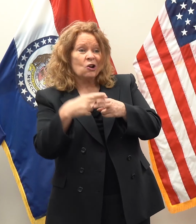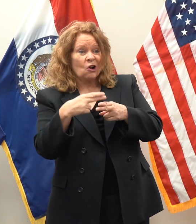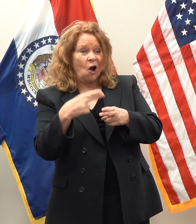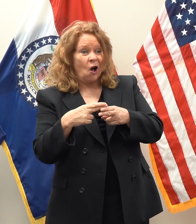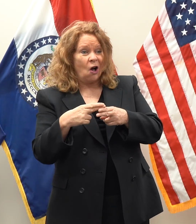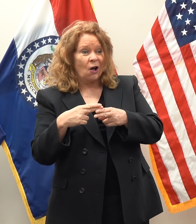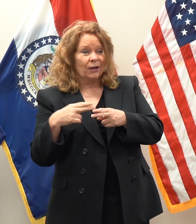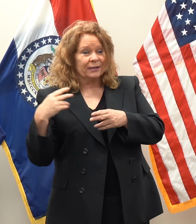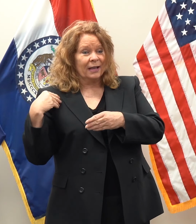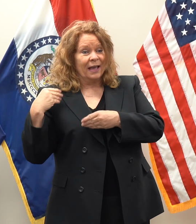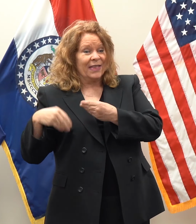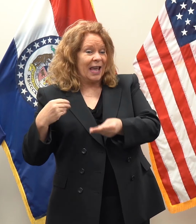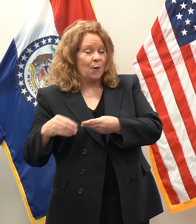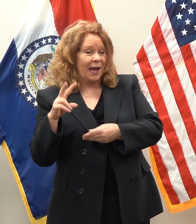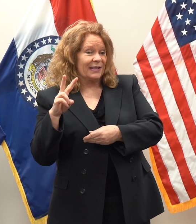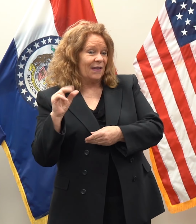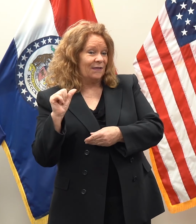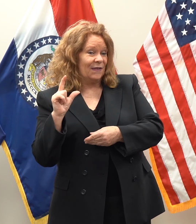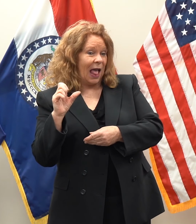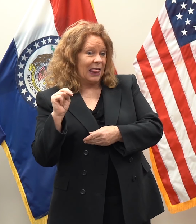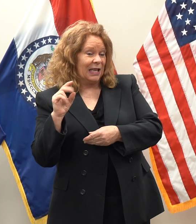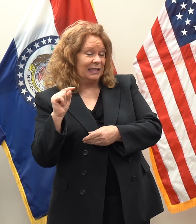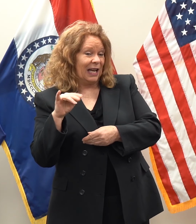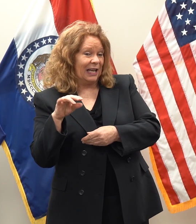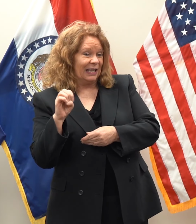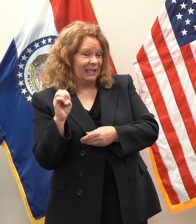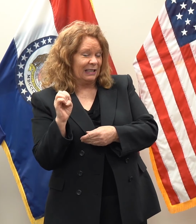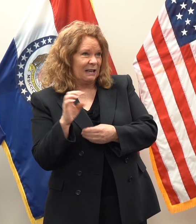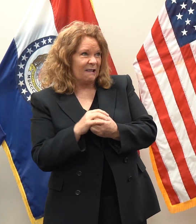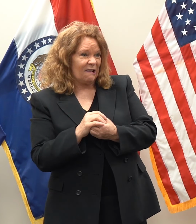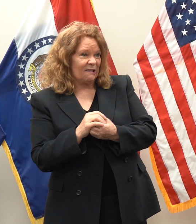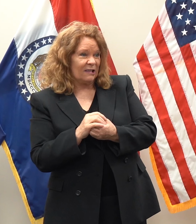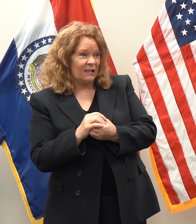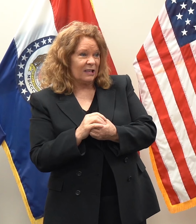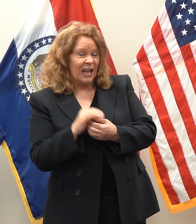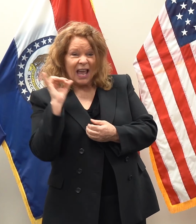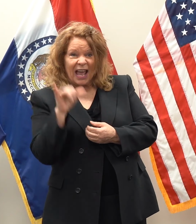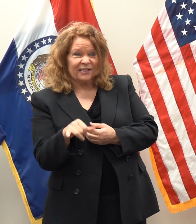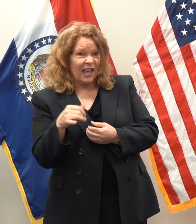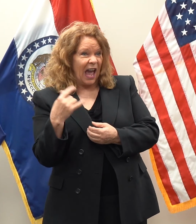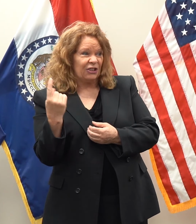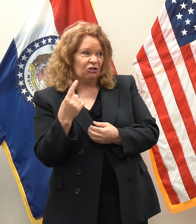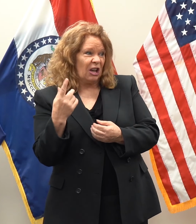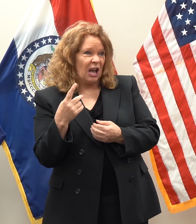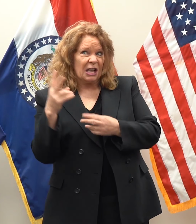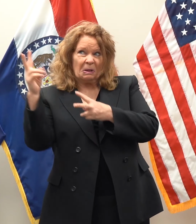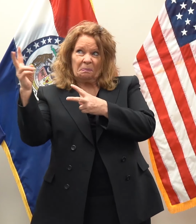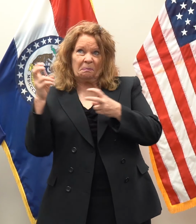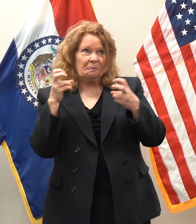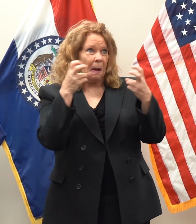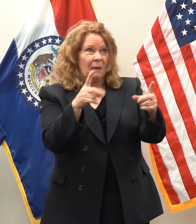heiress Valentine. Is this something that is just a page out of the Trump and